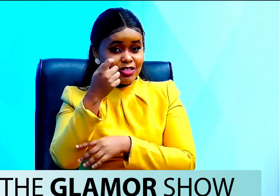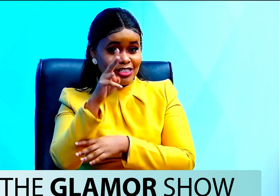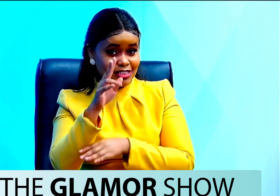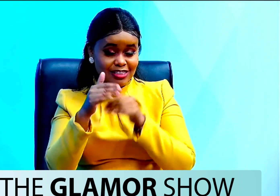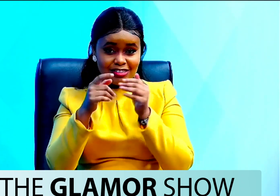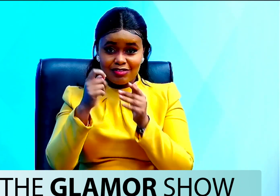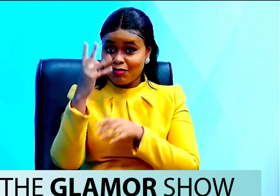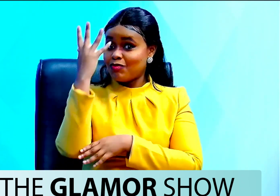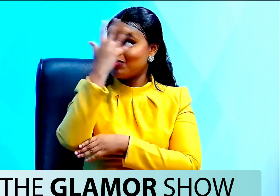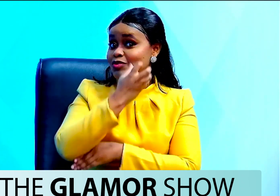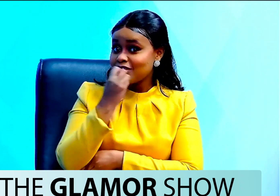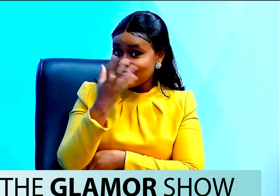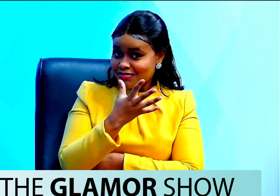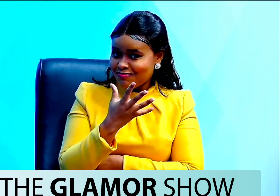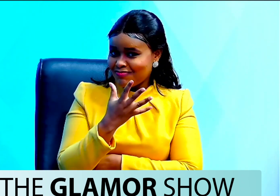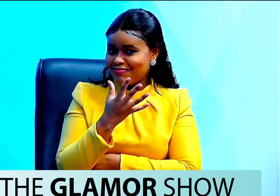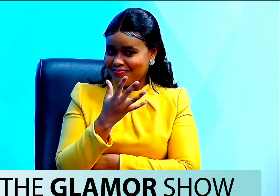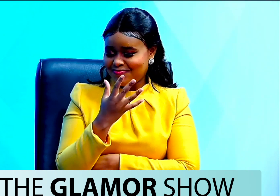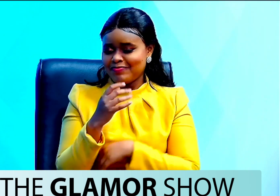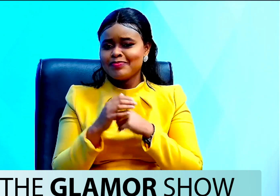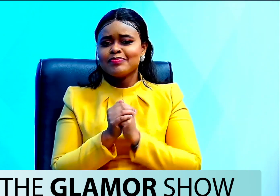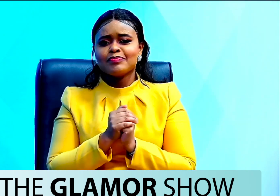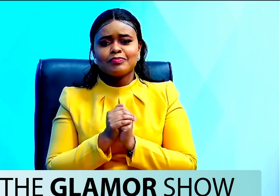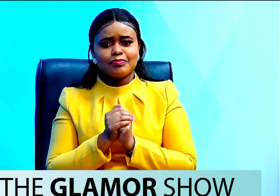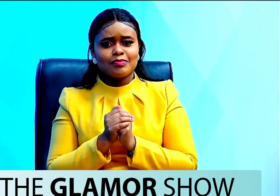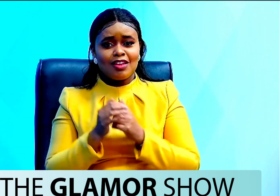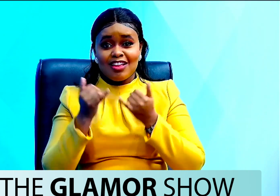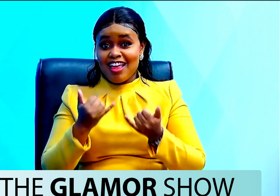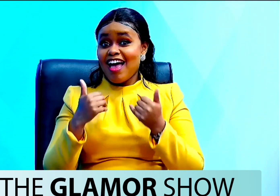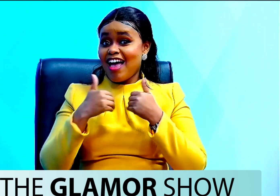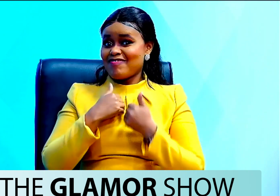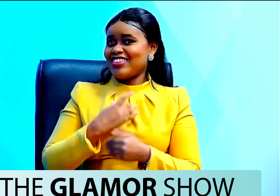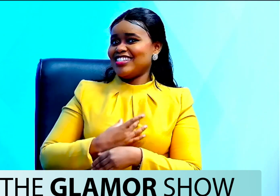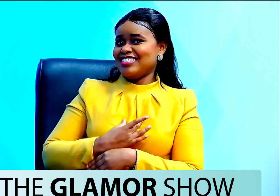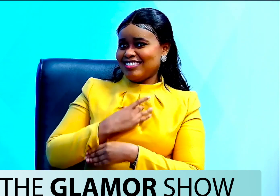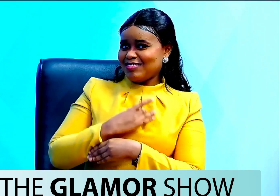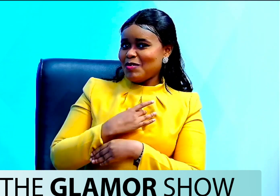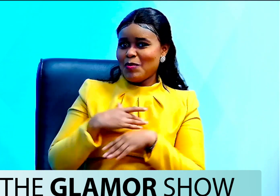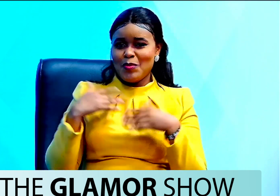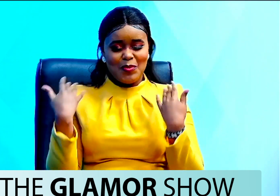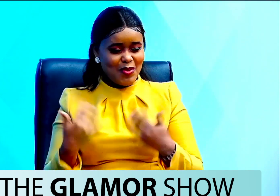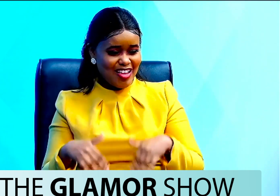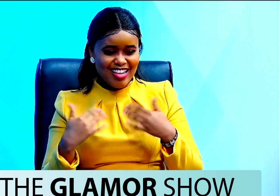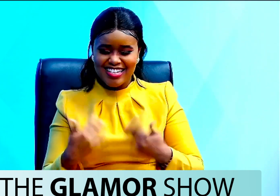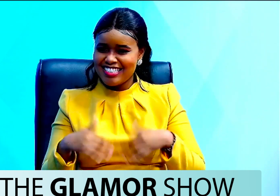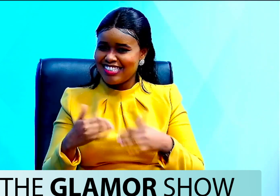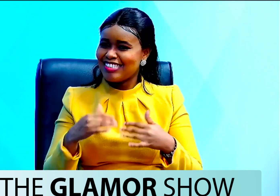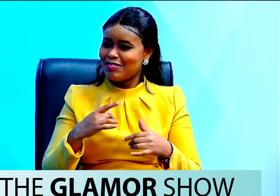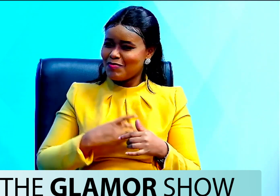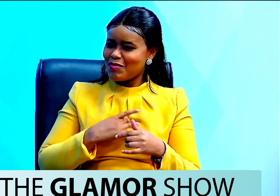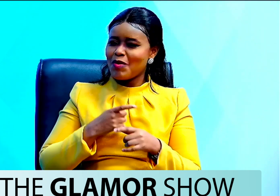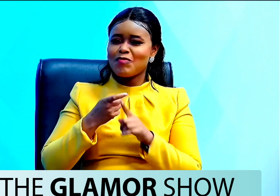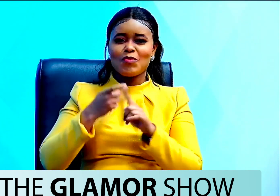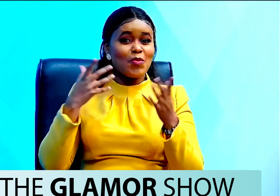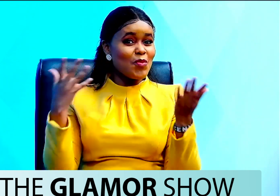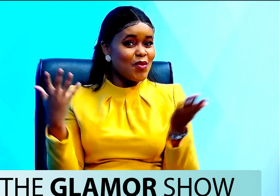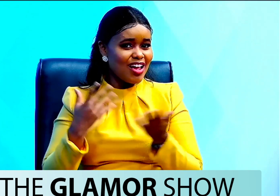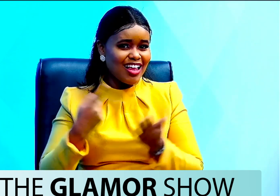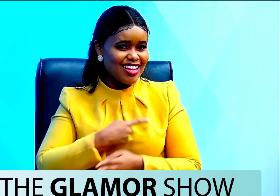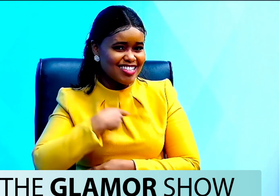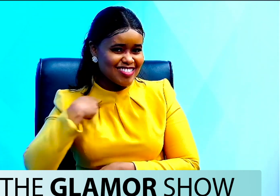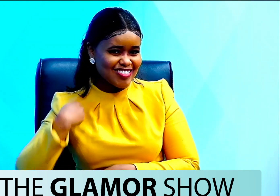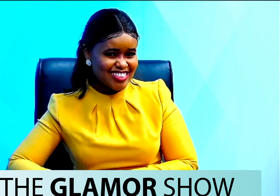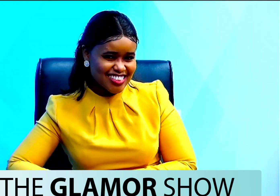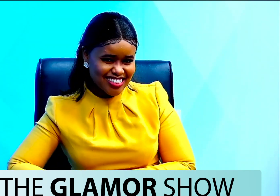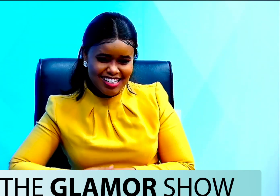So don't forget to leave a comment at Science TV, the Glamour Show, when you watch it on YouTube or any platform. So